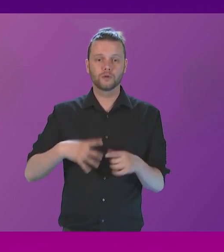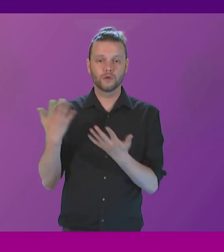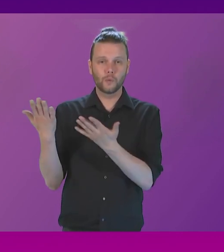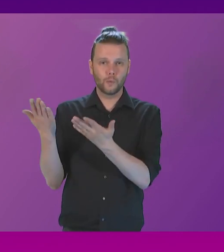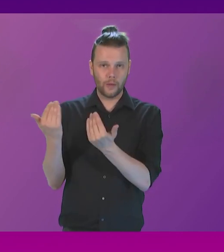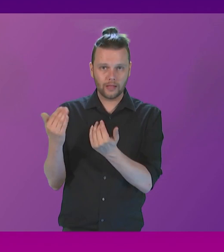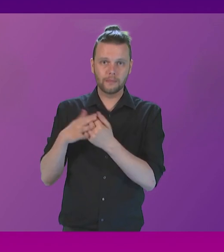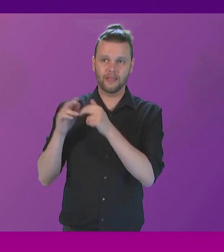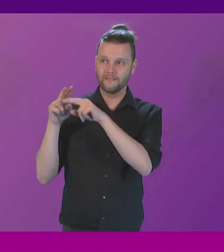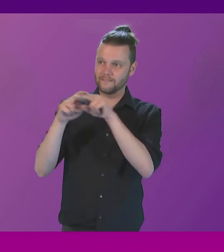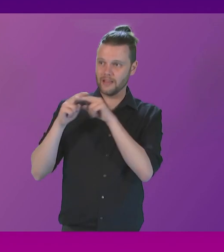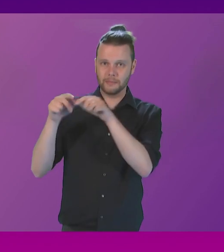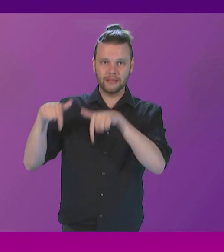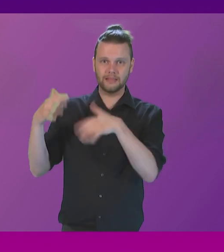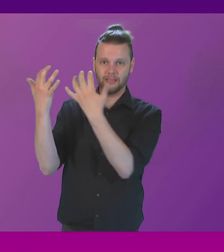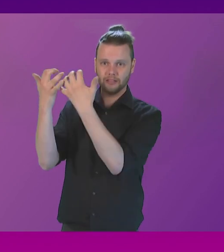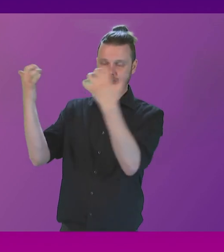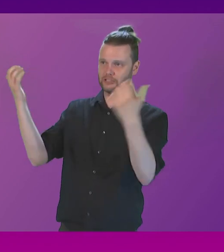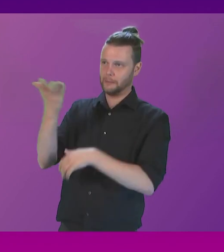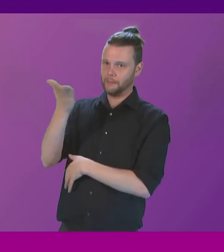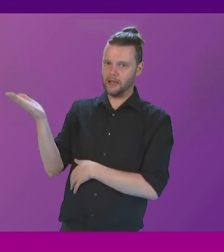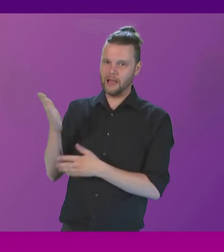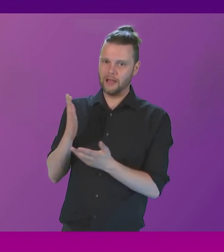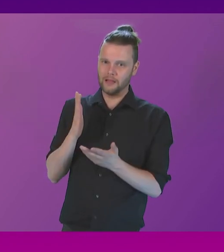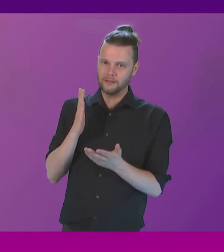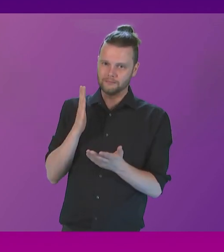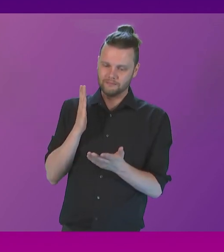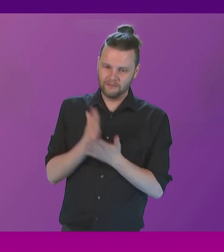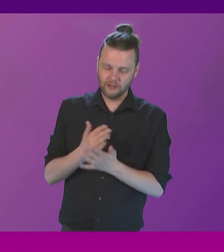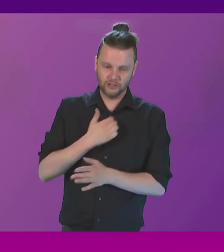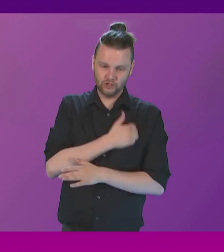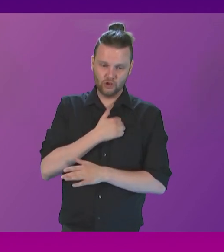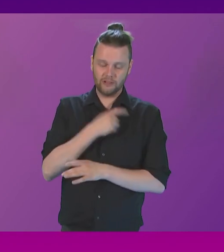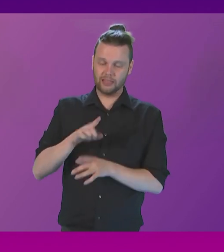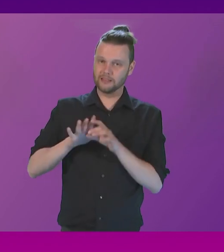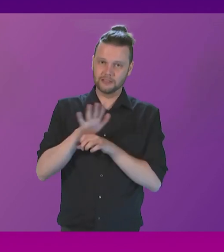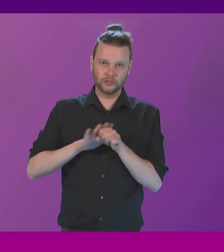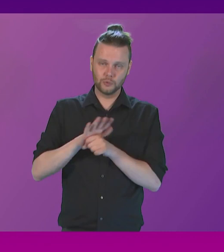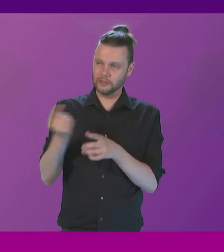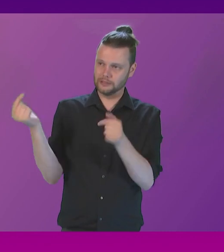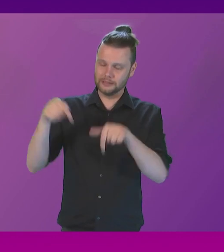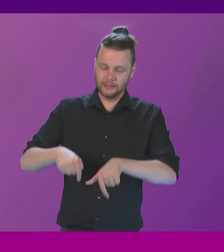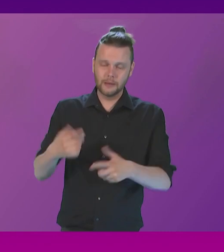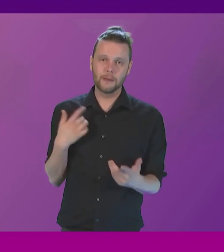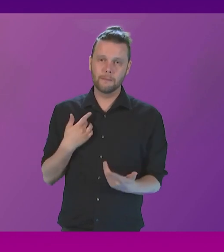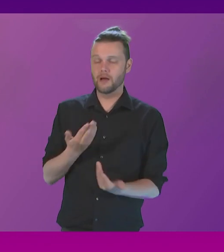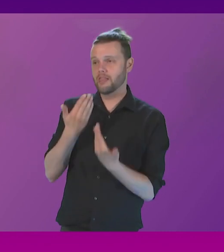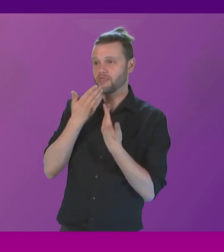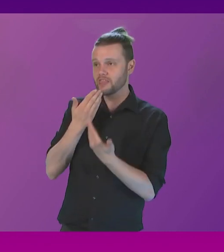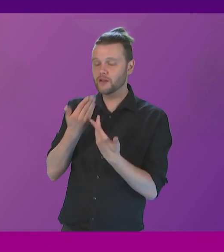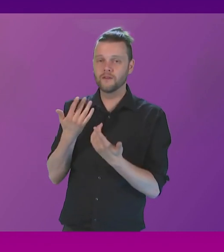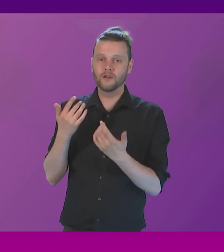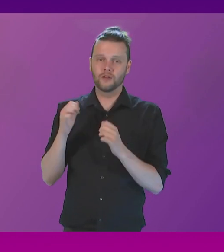the families to the Chamber. I'm very sorry it's in these circumstances, but thank you for